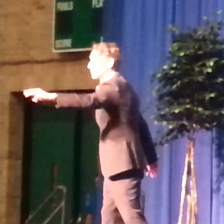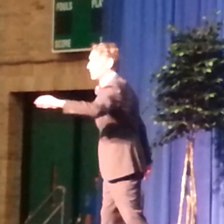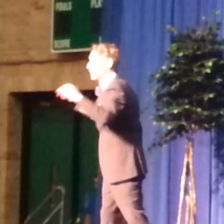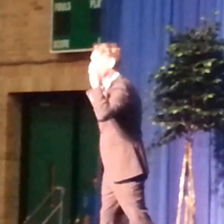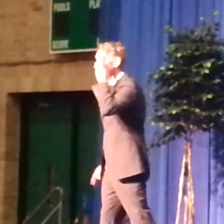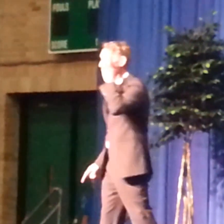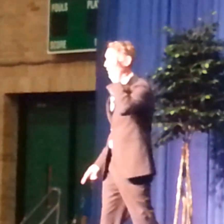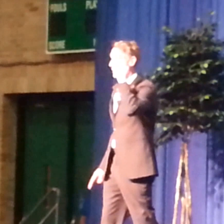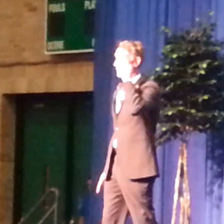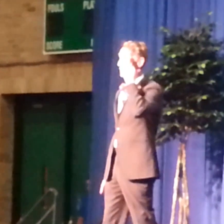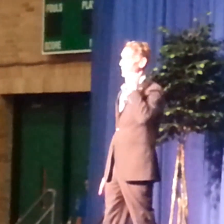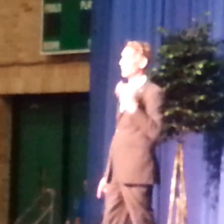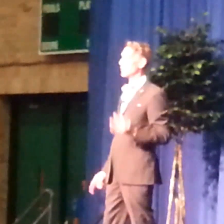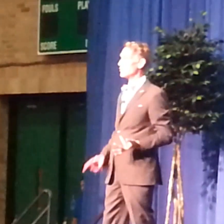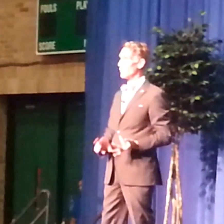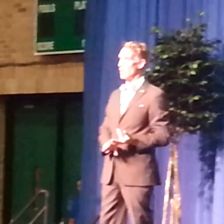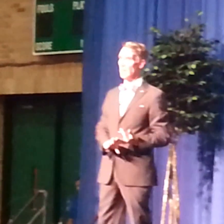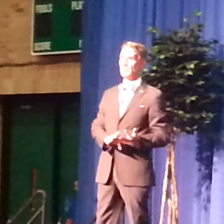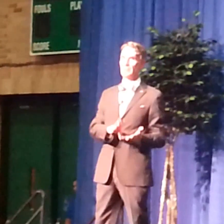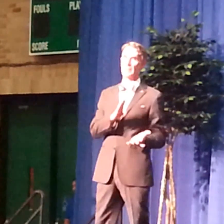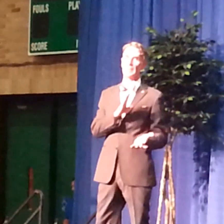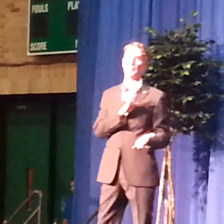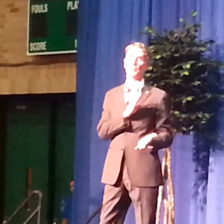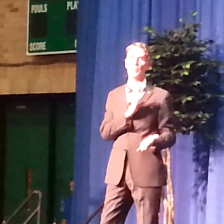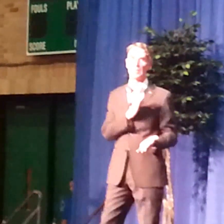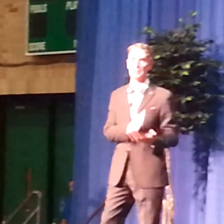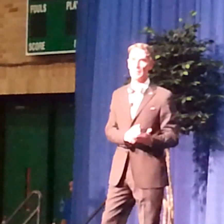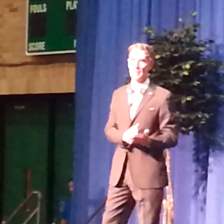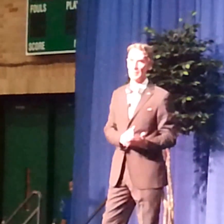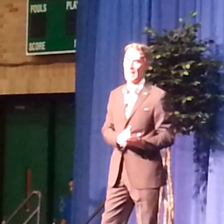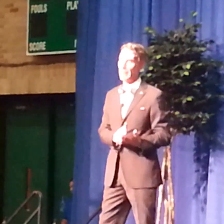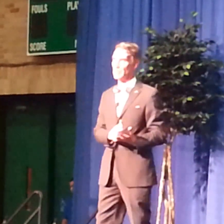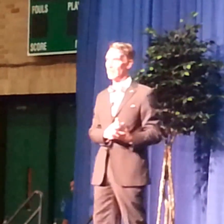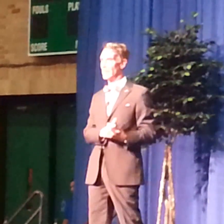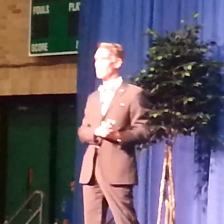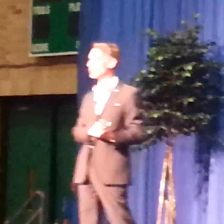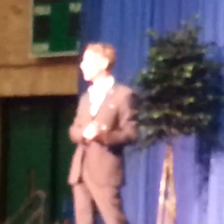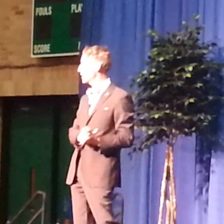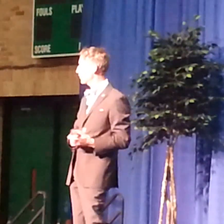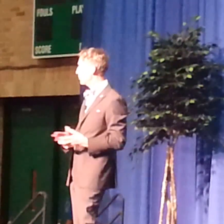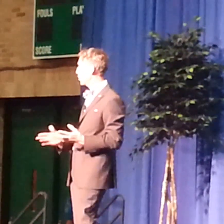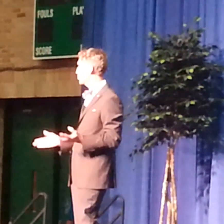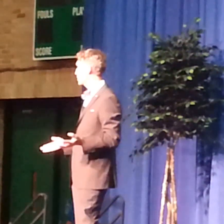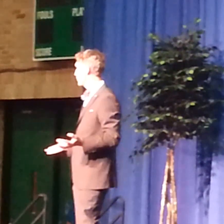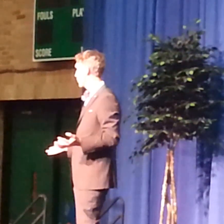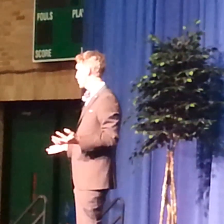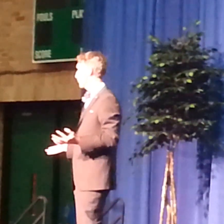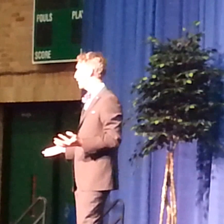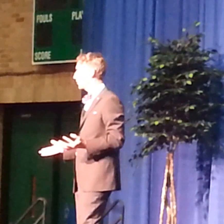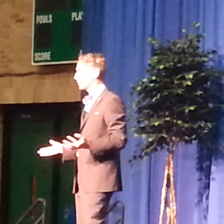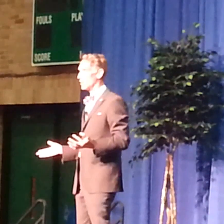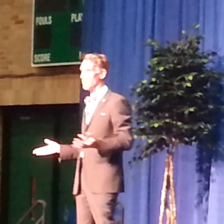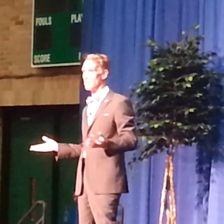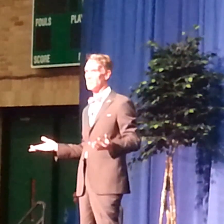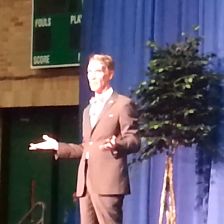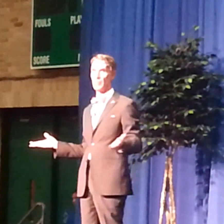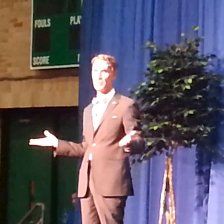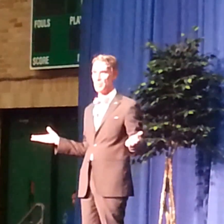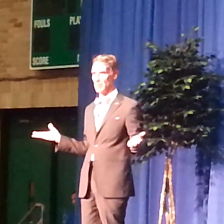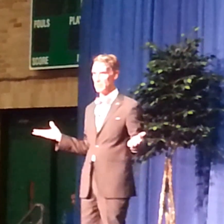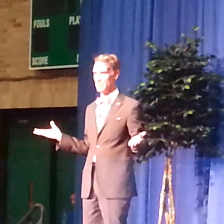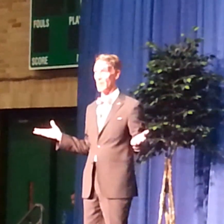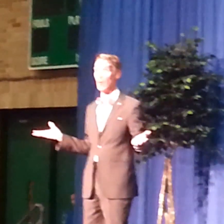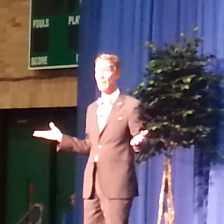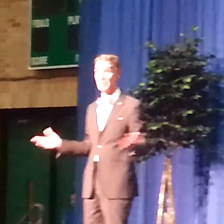Three things. First of all, if you look at the captain of industry of most Fortune 500 companies, they